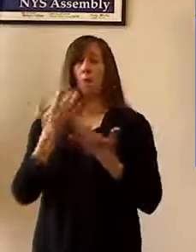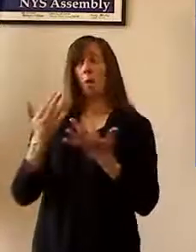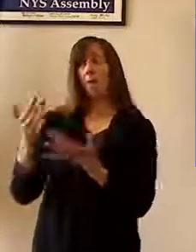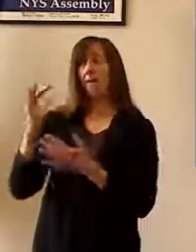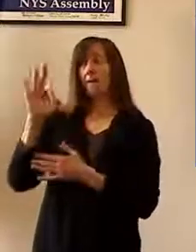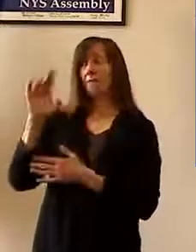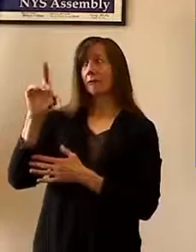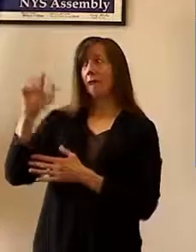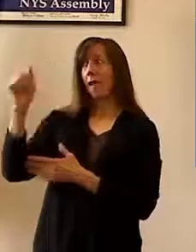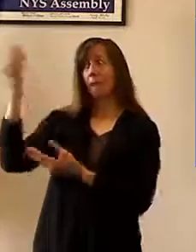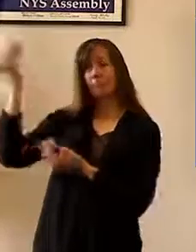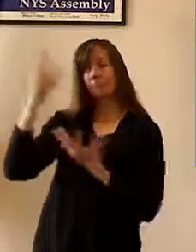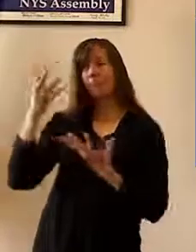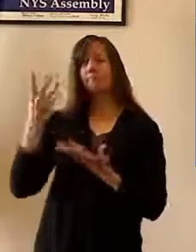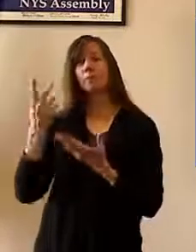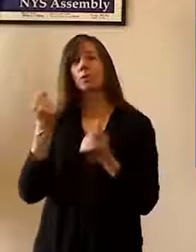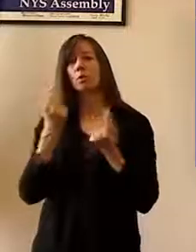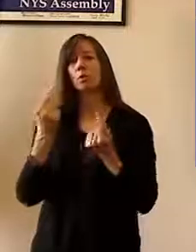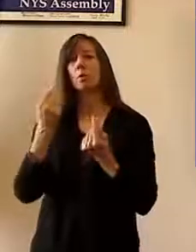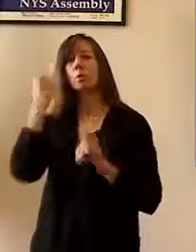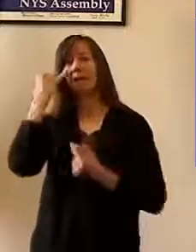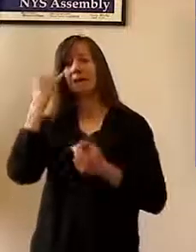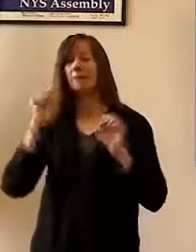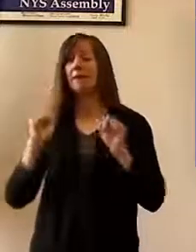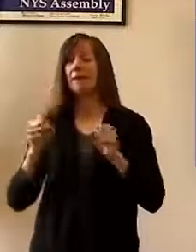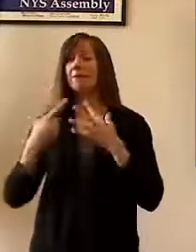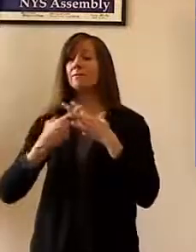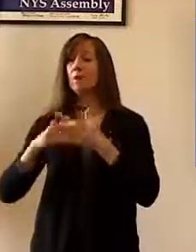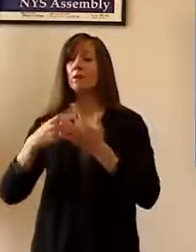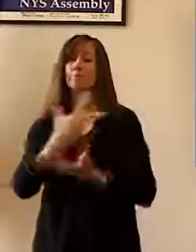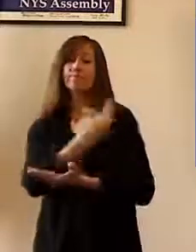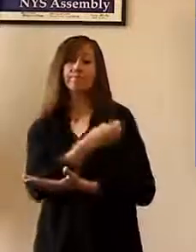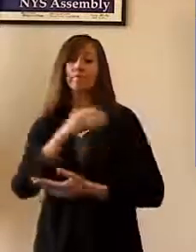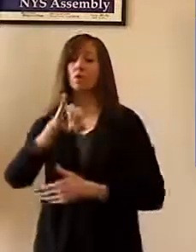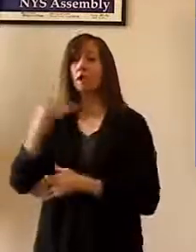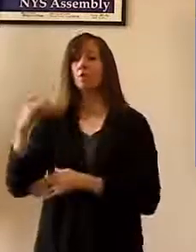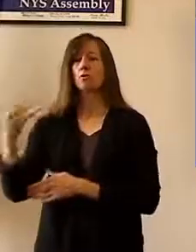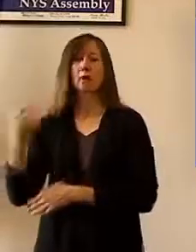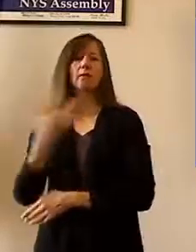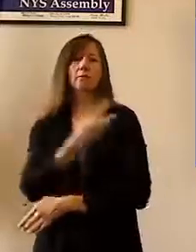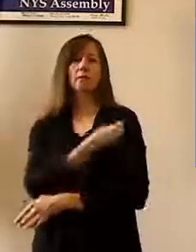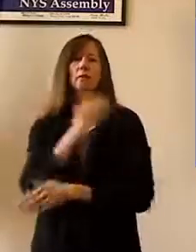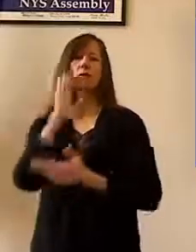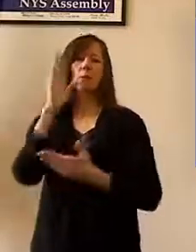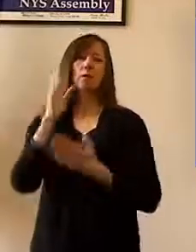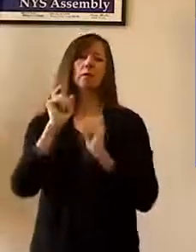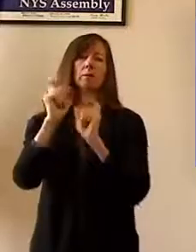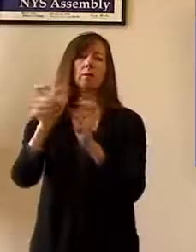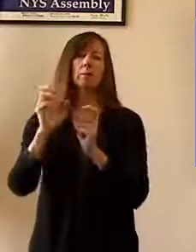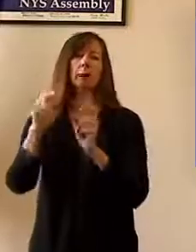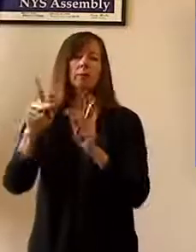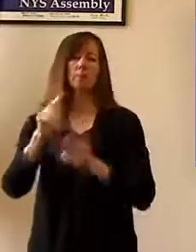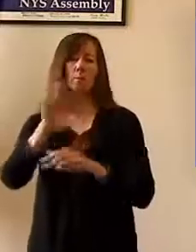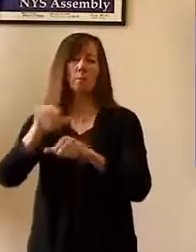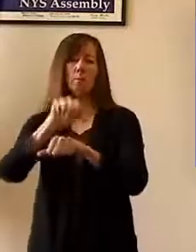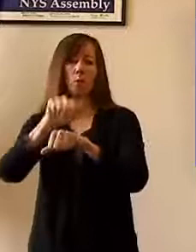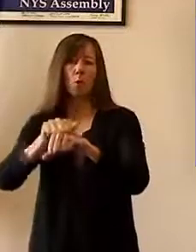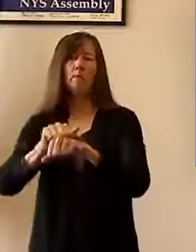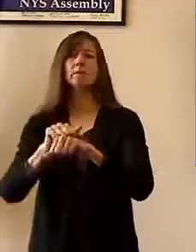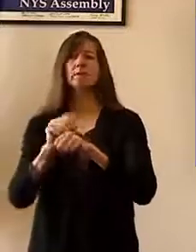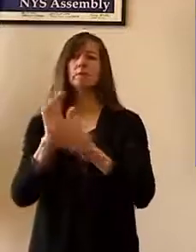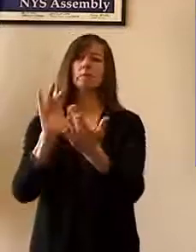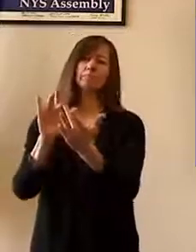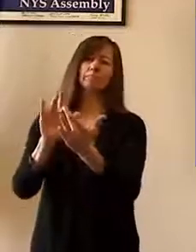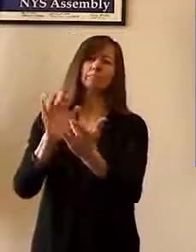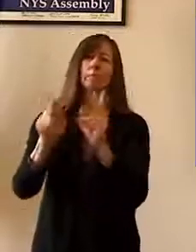to resume using the Johnson & Johnson dose, those people who had appointments will be given their appointments, and we'll get back to scheduling those